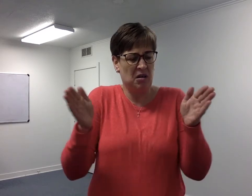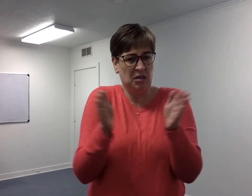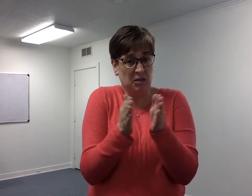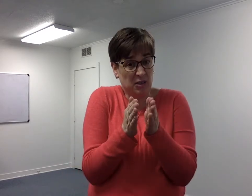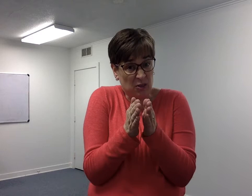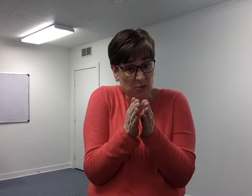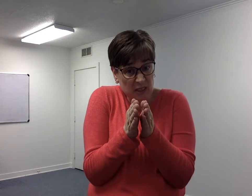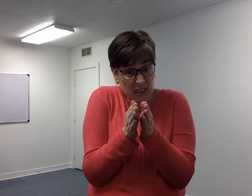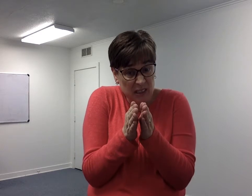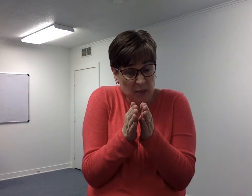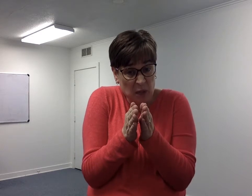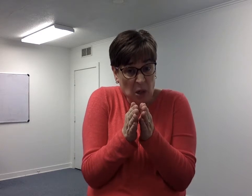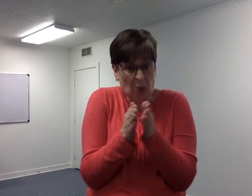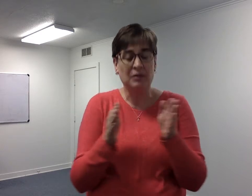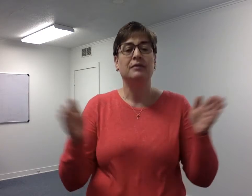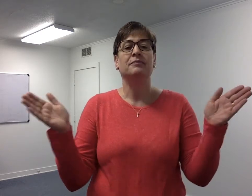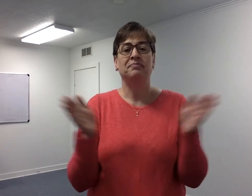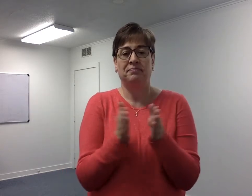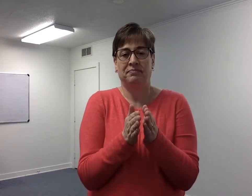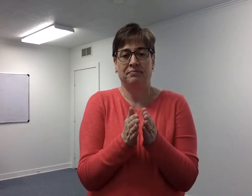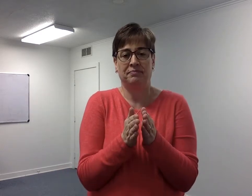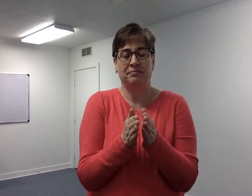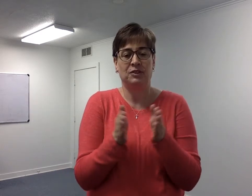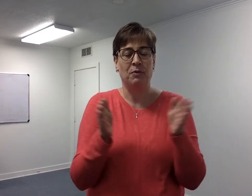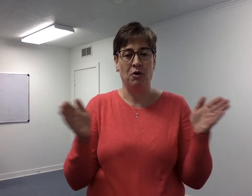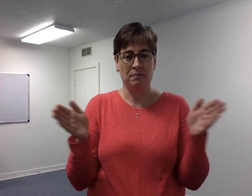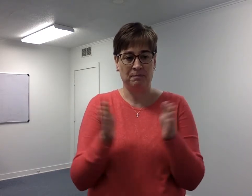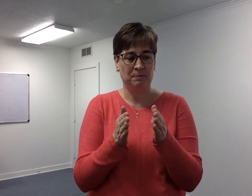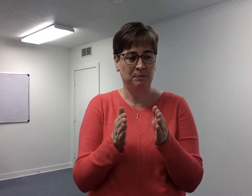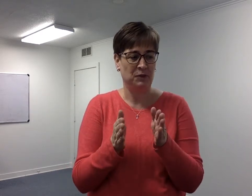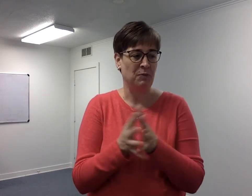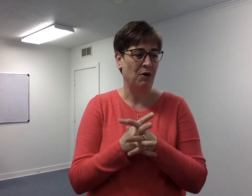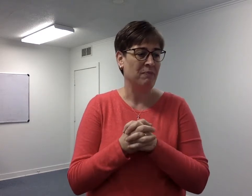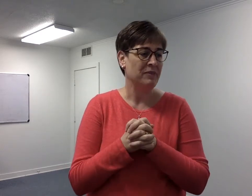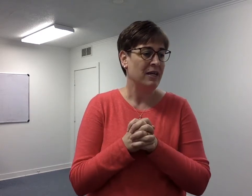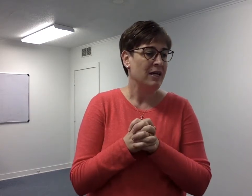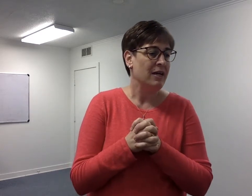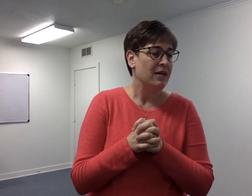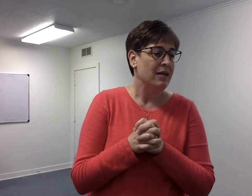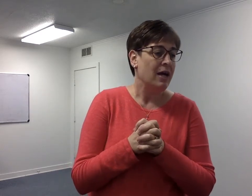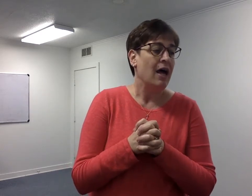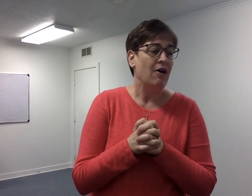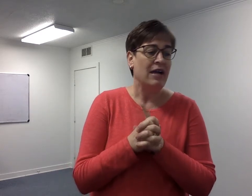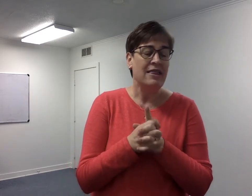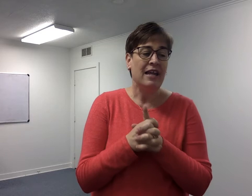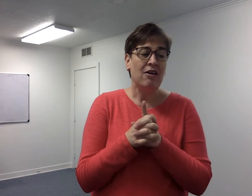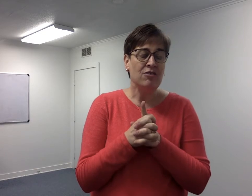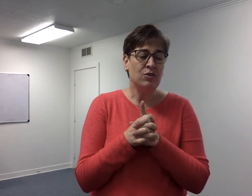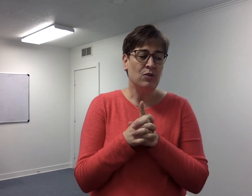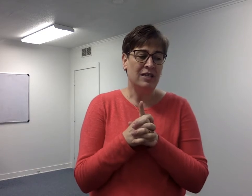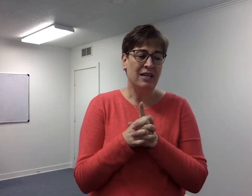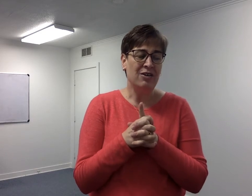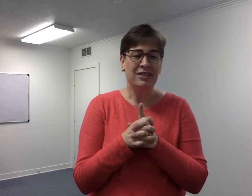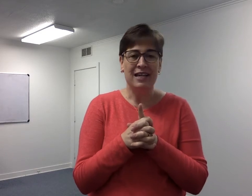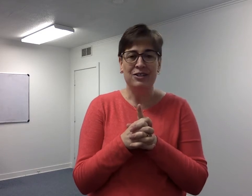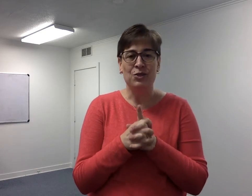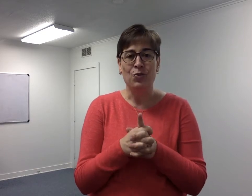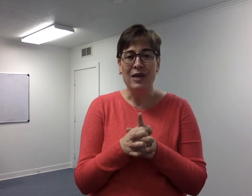You can just do really small, small, small. All right, and then I also wanted to hit on the days of the week